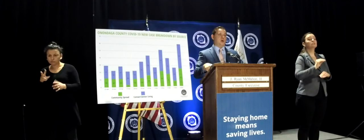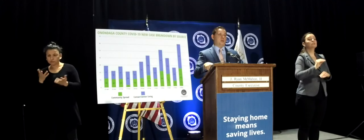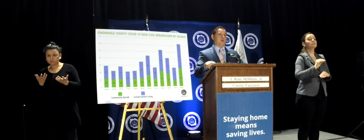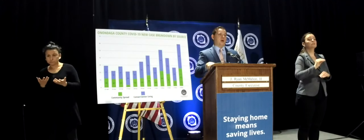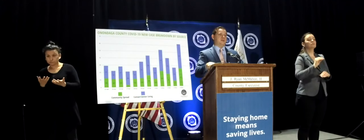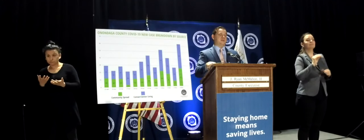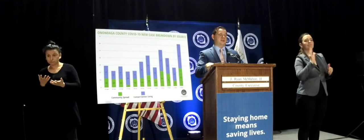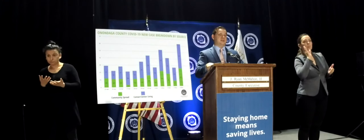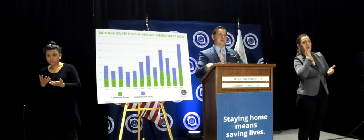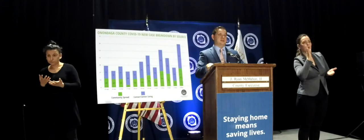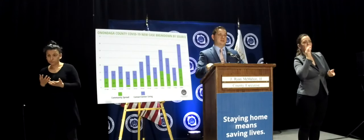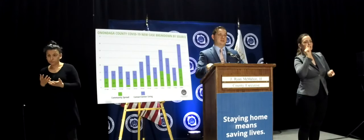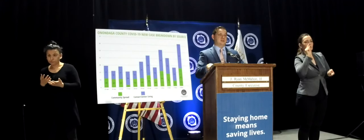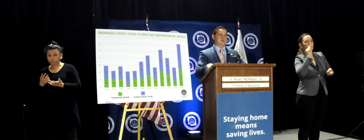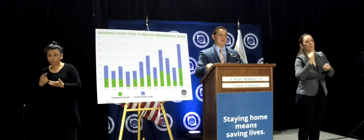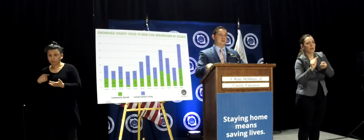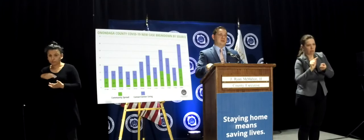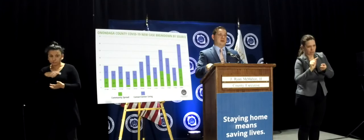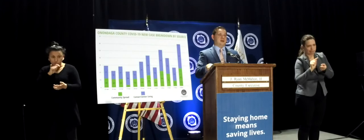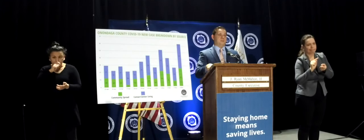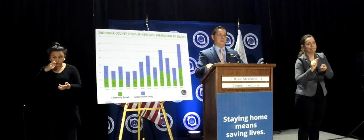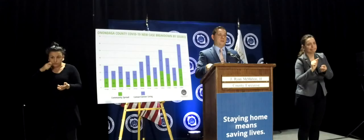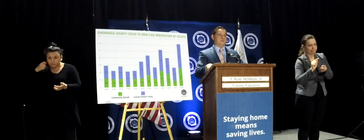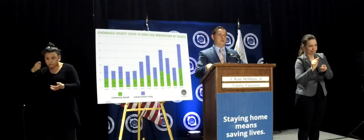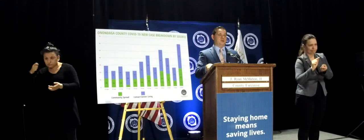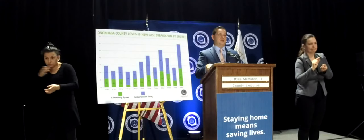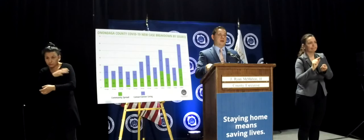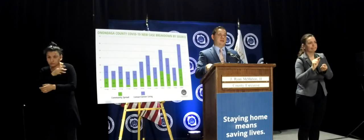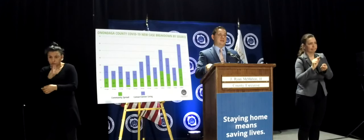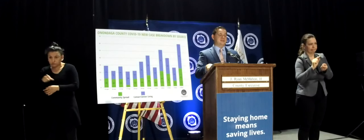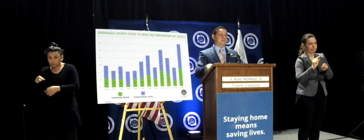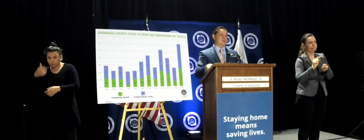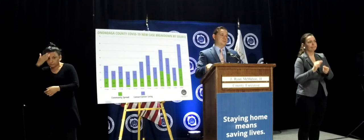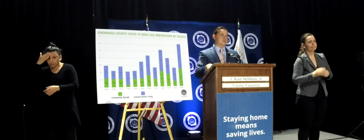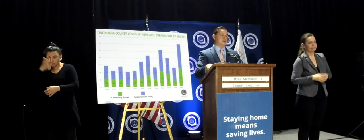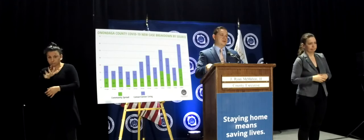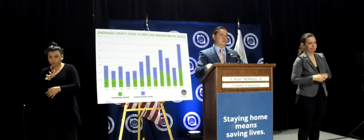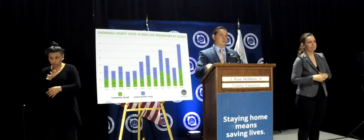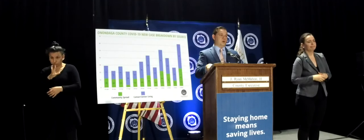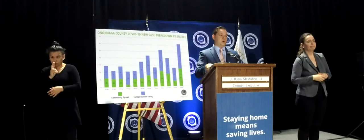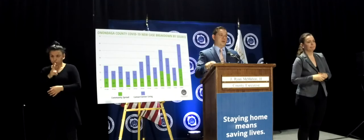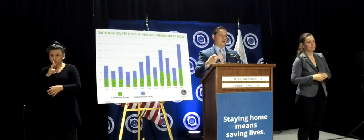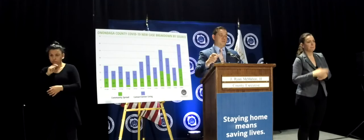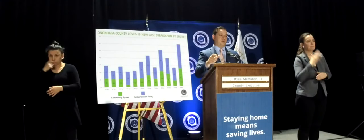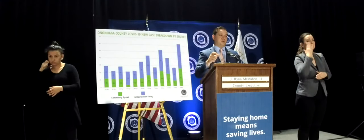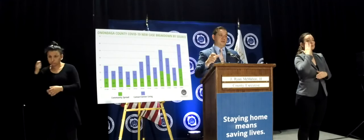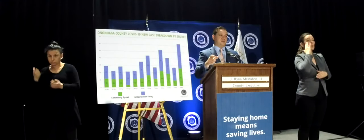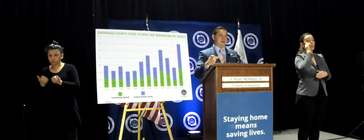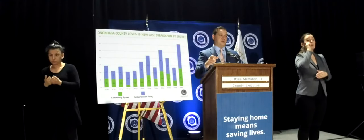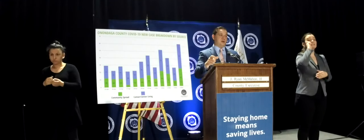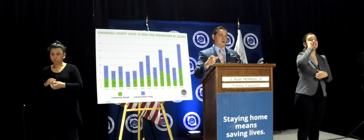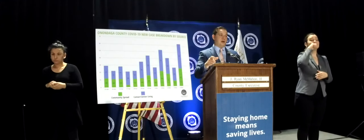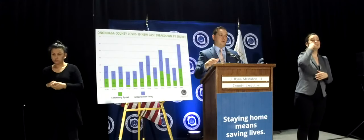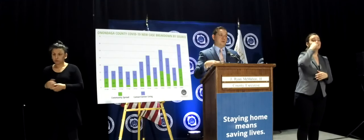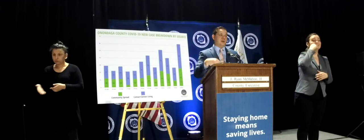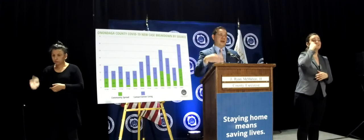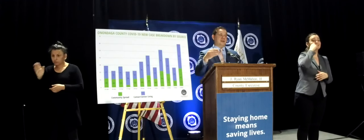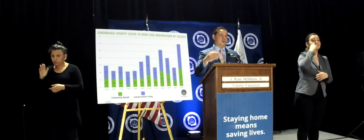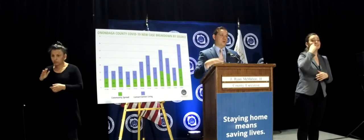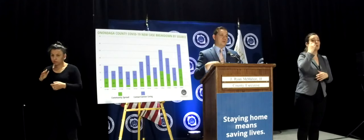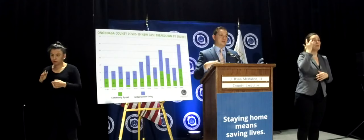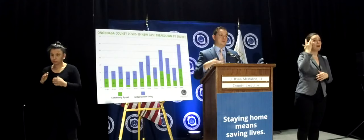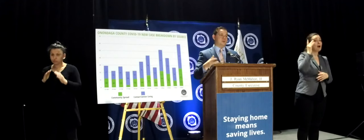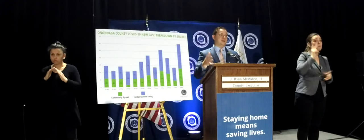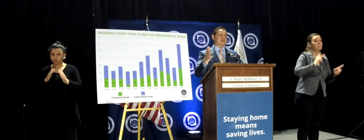even though our proactive testing isn't being driven by symptoms, we're going into buildings that we know we